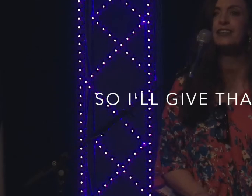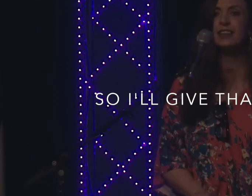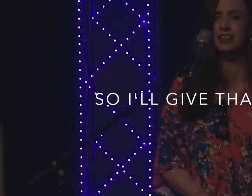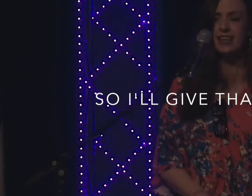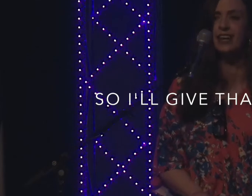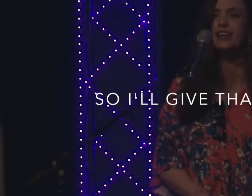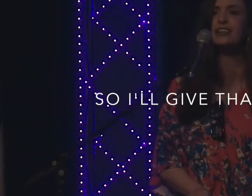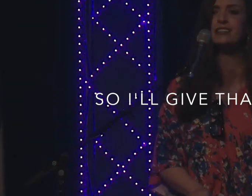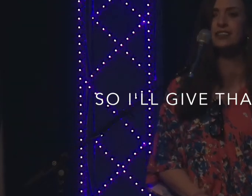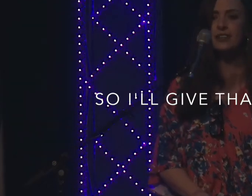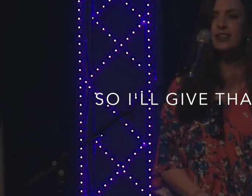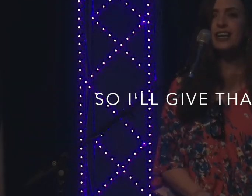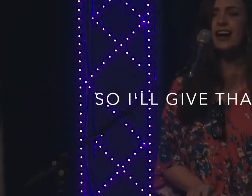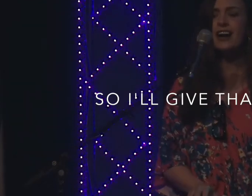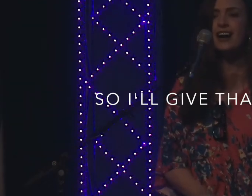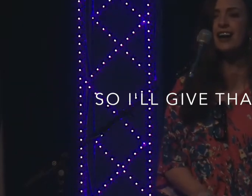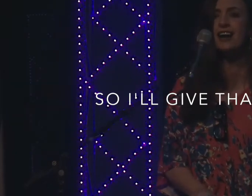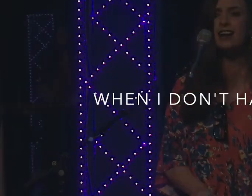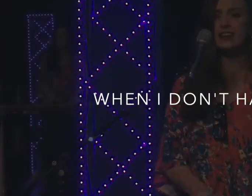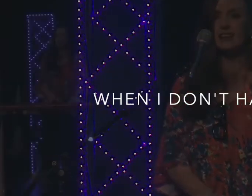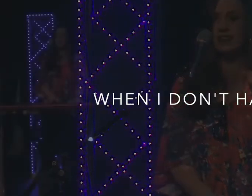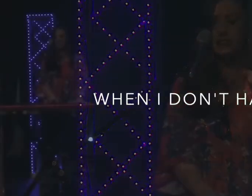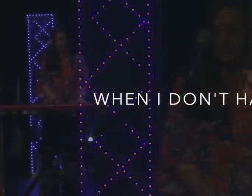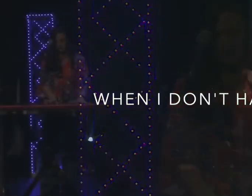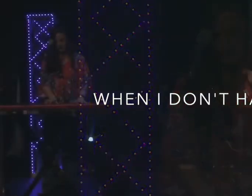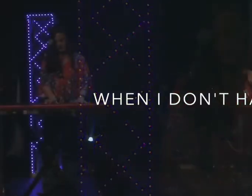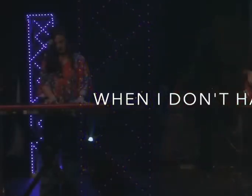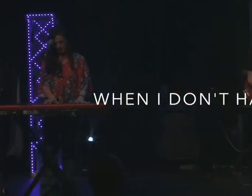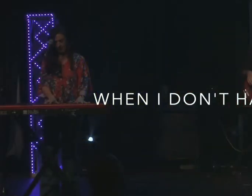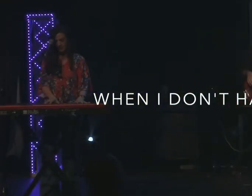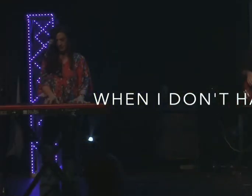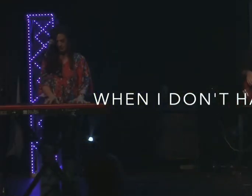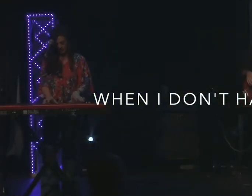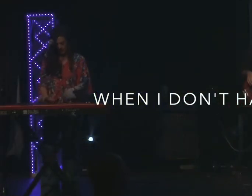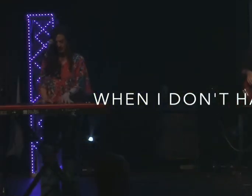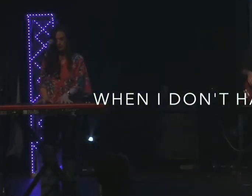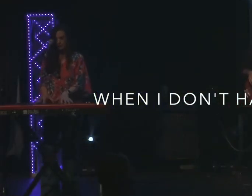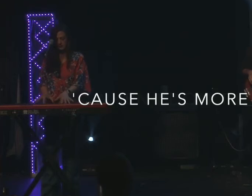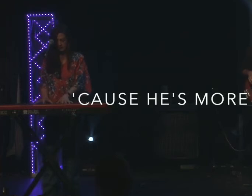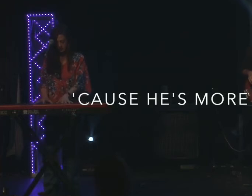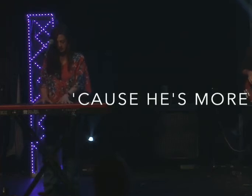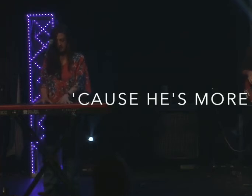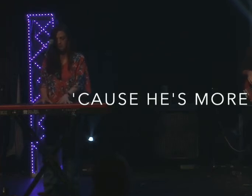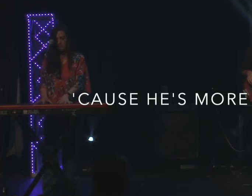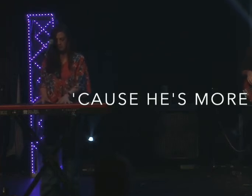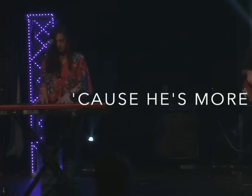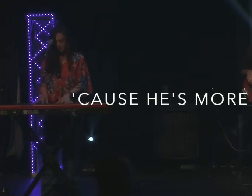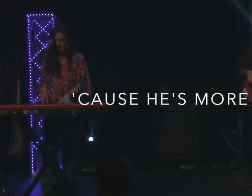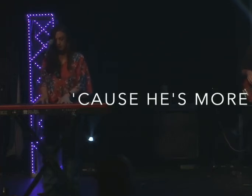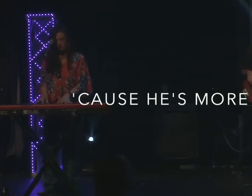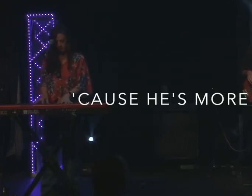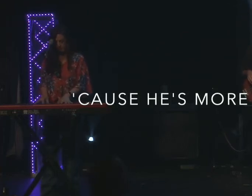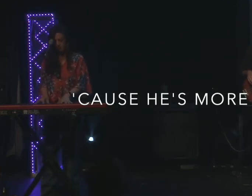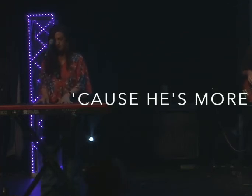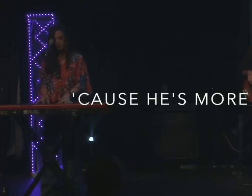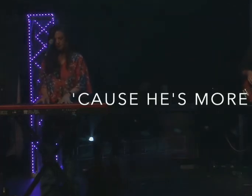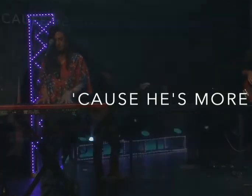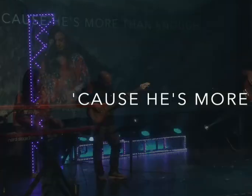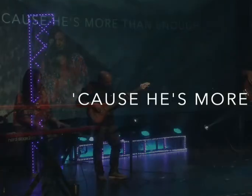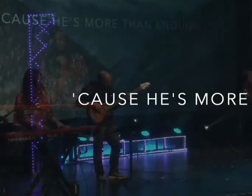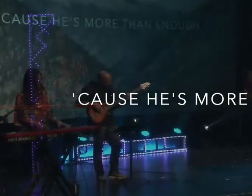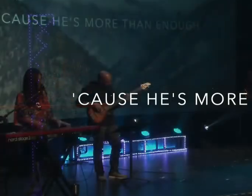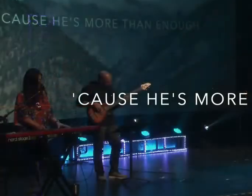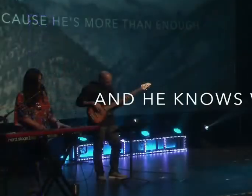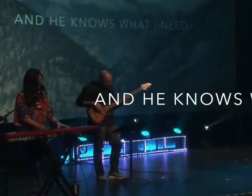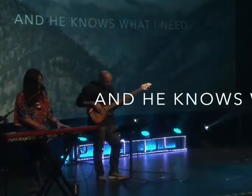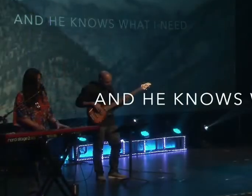give thanks to God when I don't have enough, 'cause he's more than